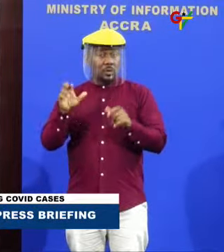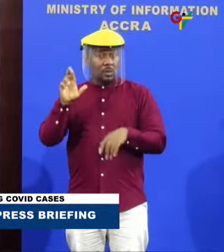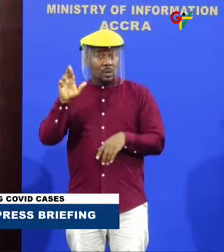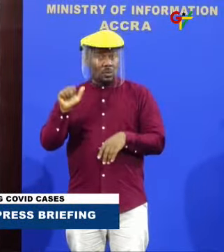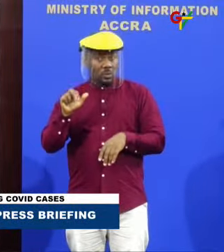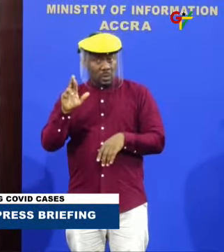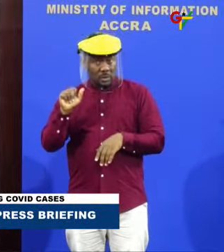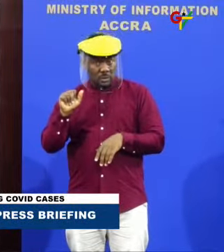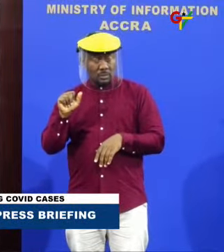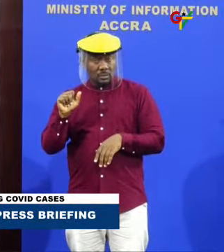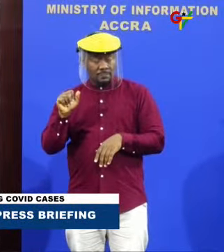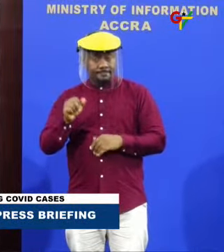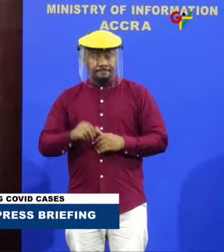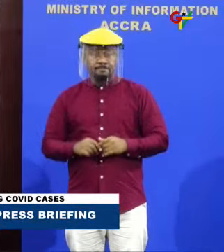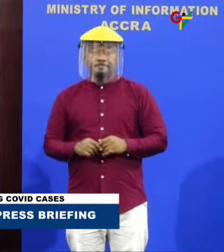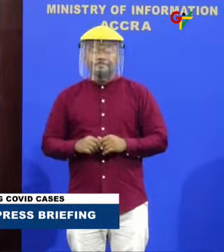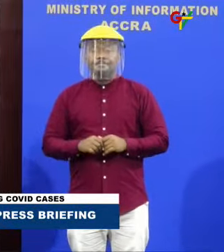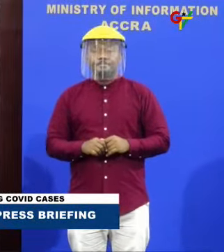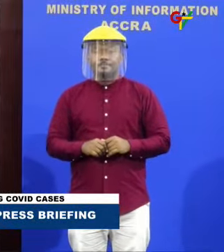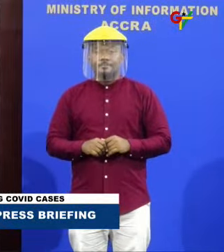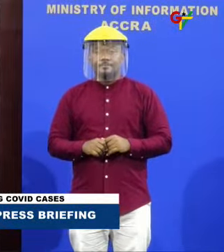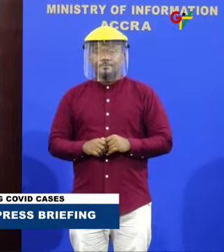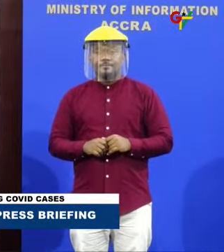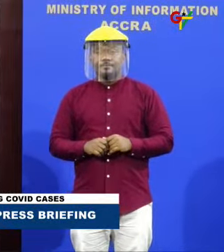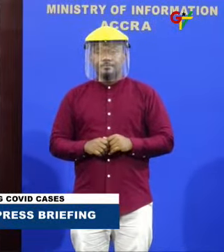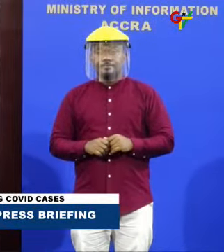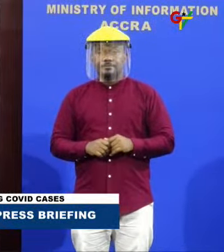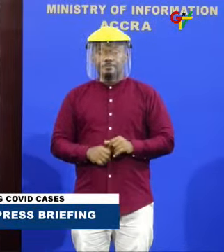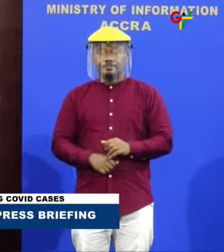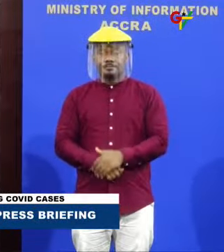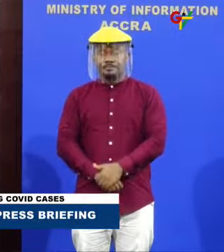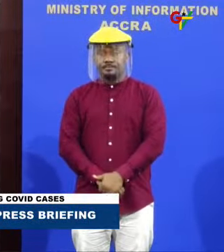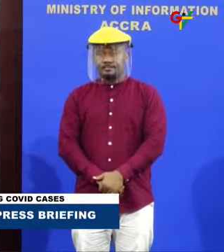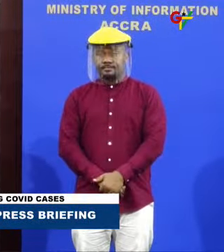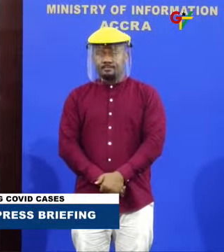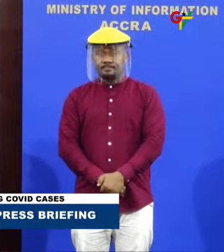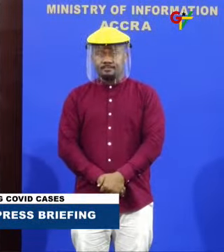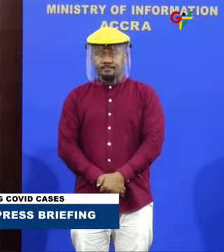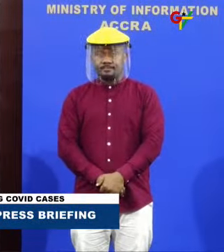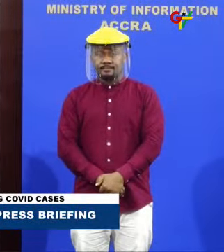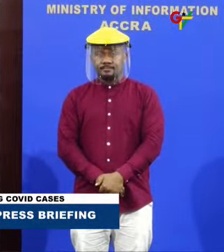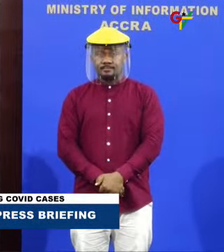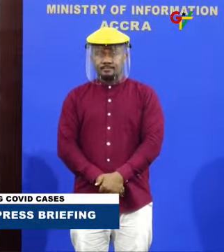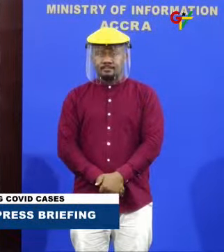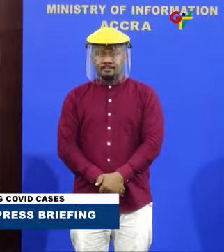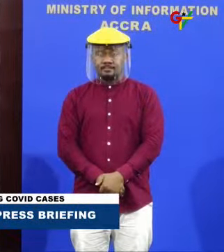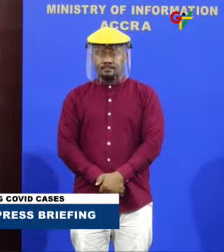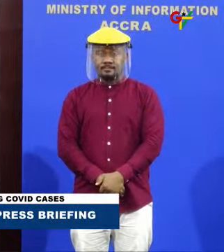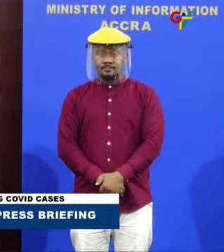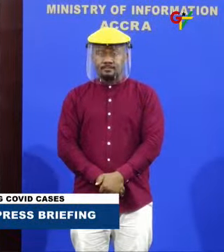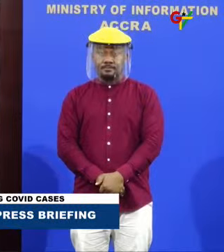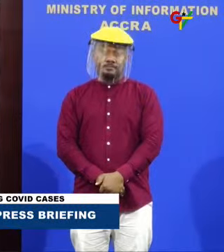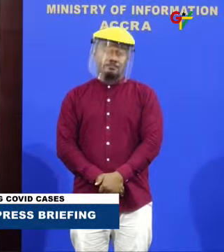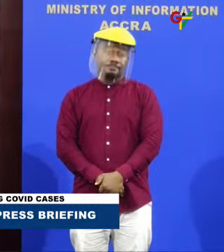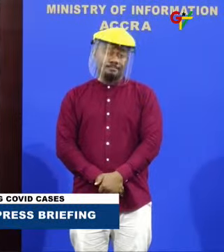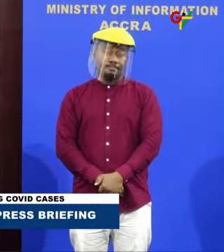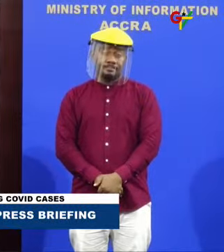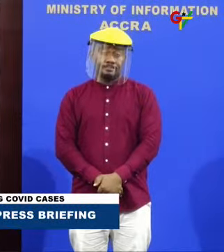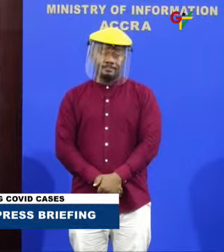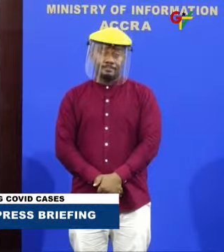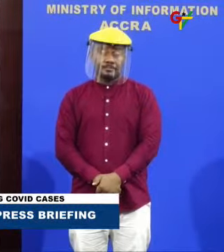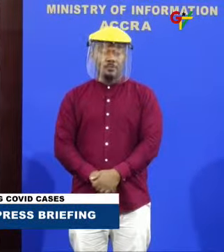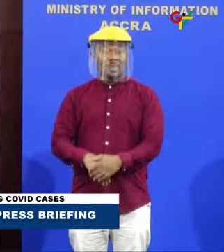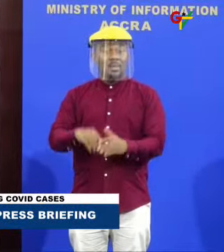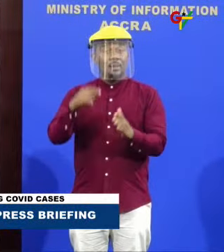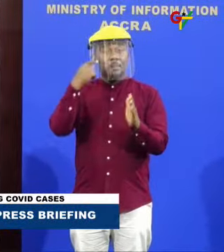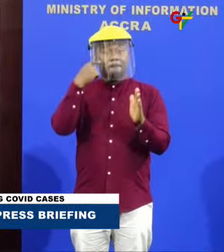where we've done extensive work. The next slide. So you can see that